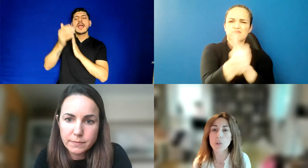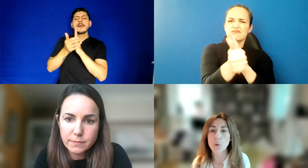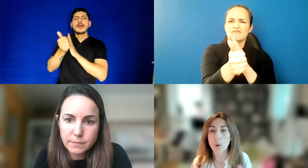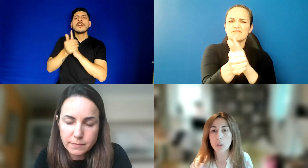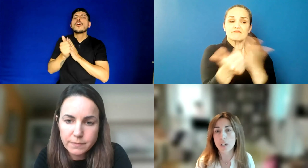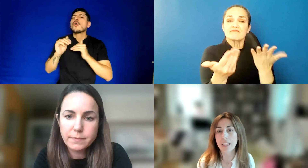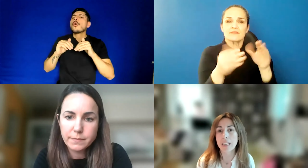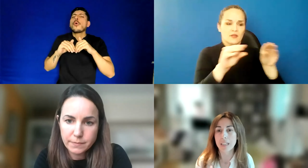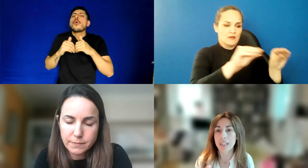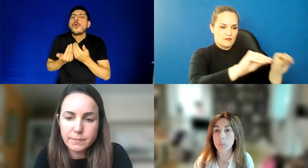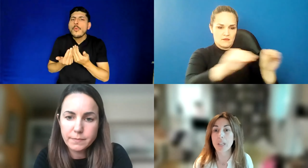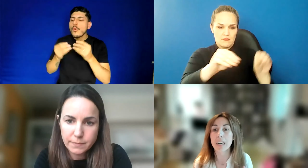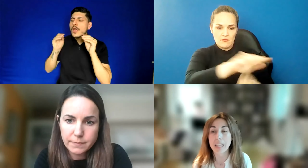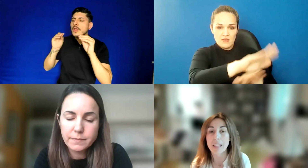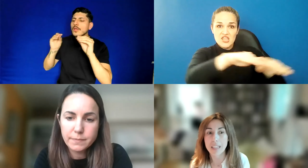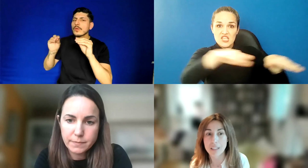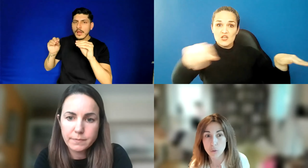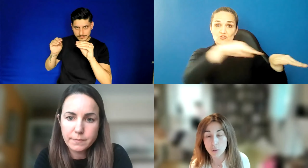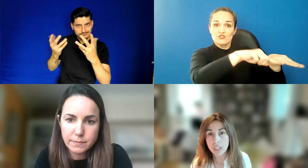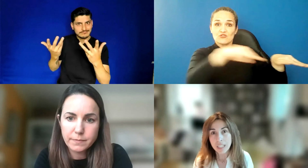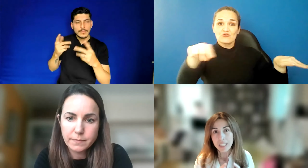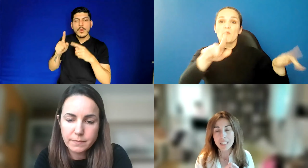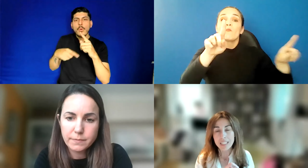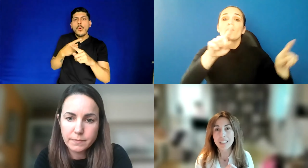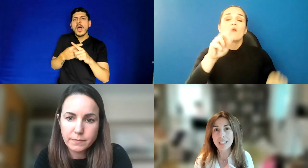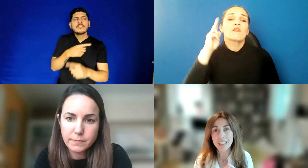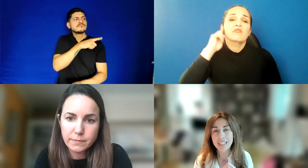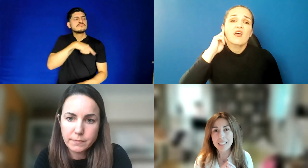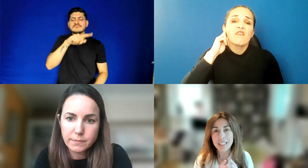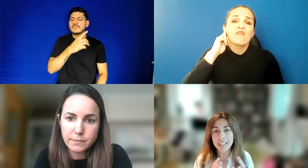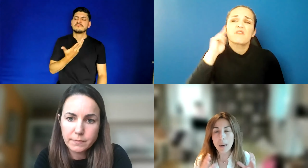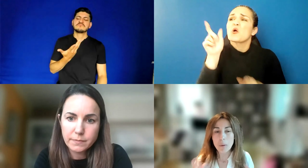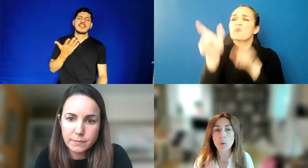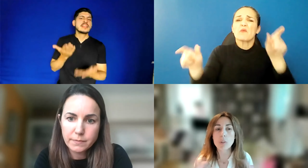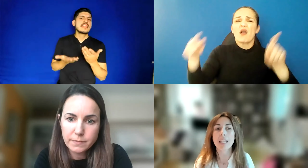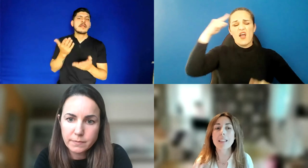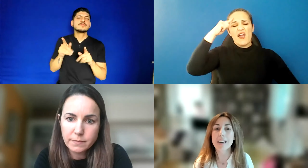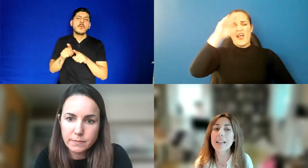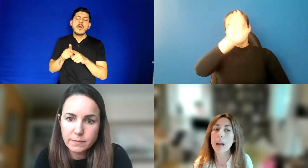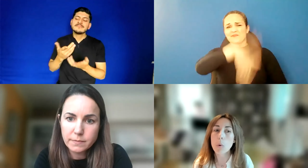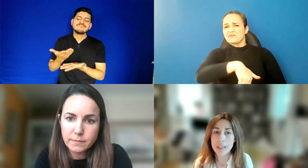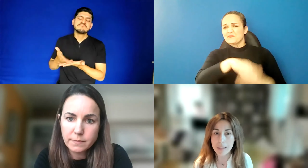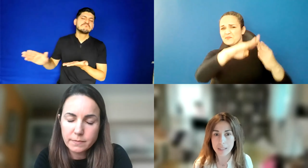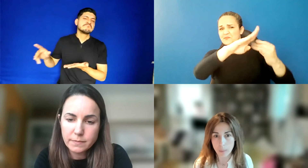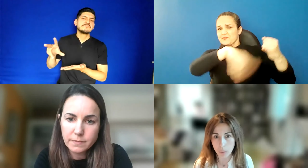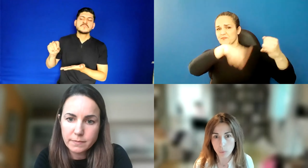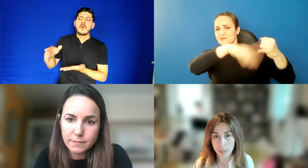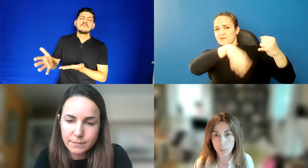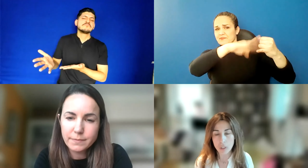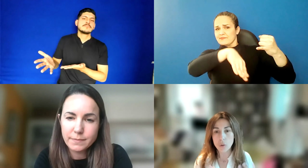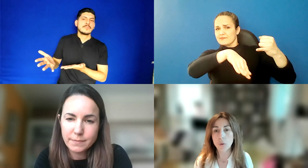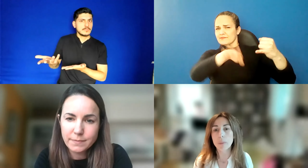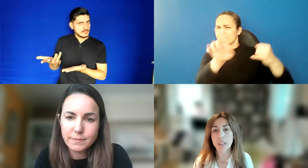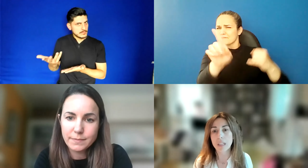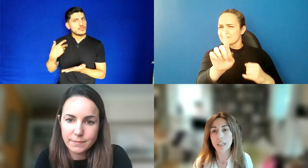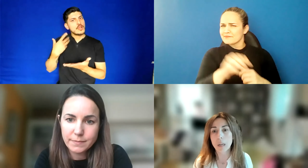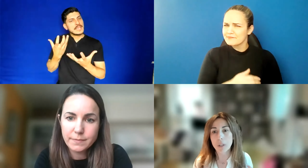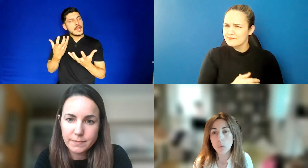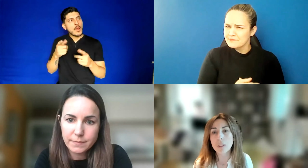the development of skills. How can we do this in children where nothing is expected of